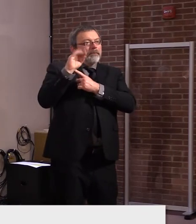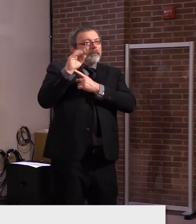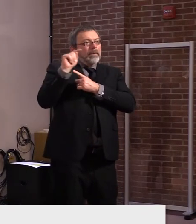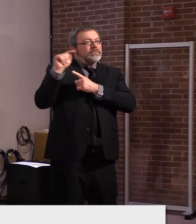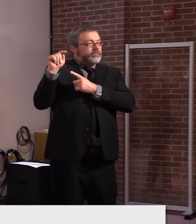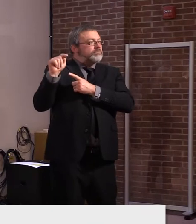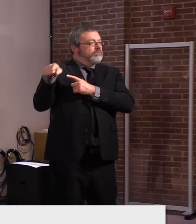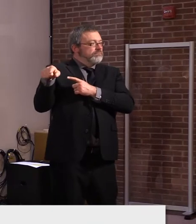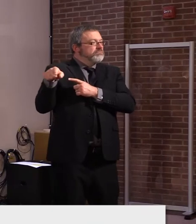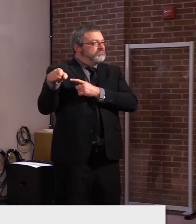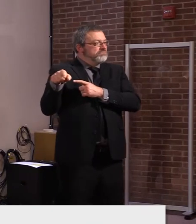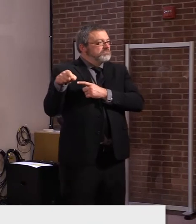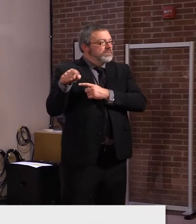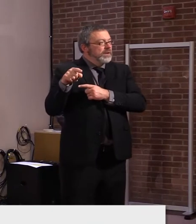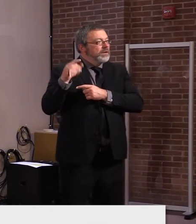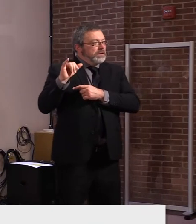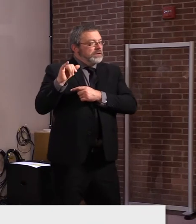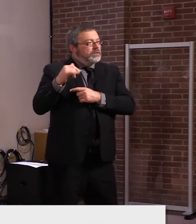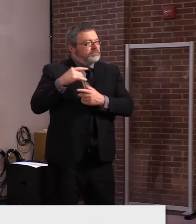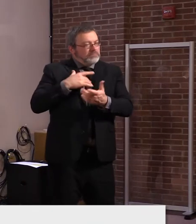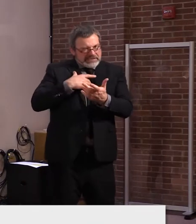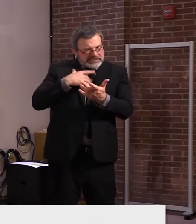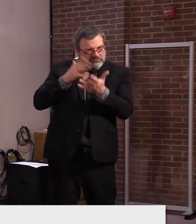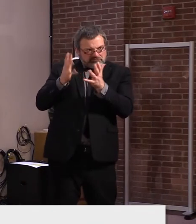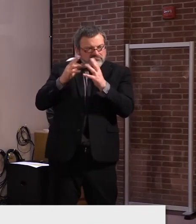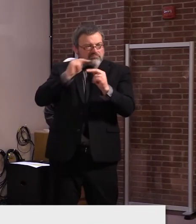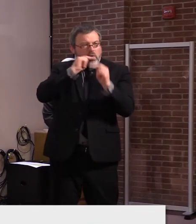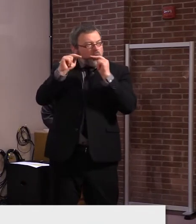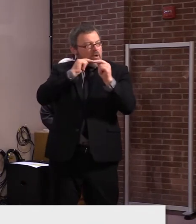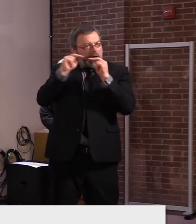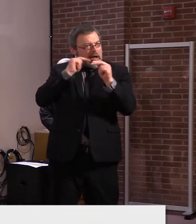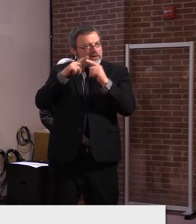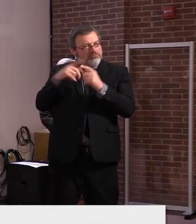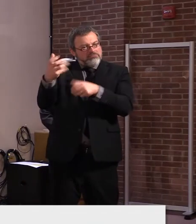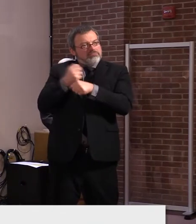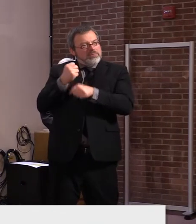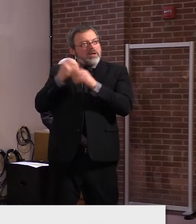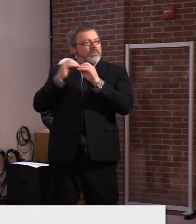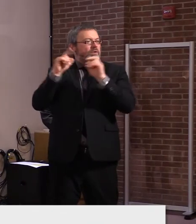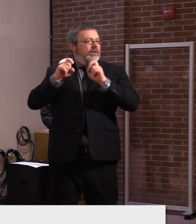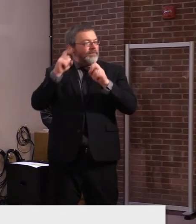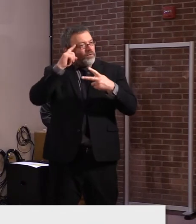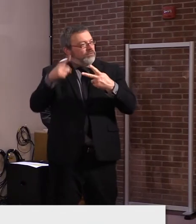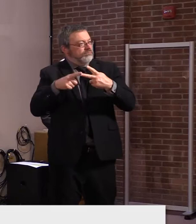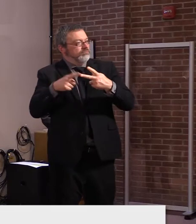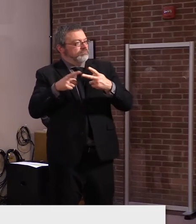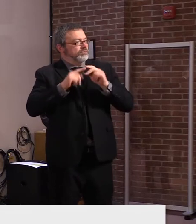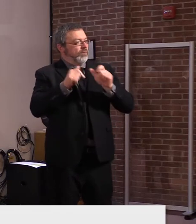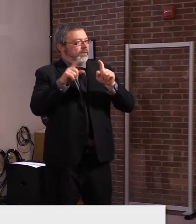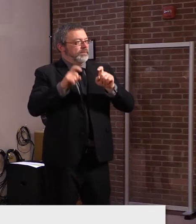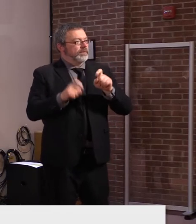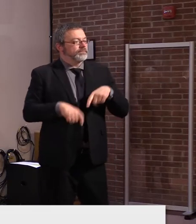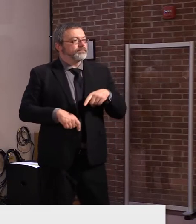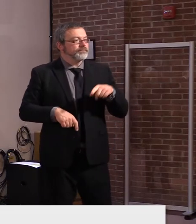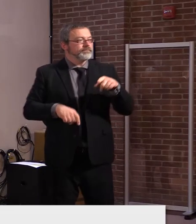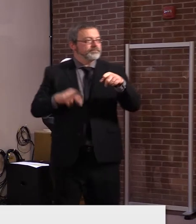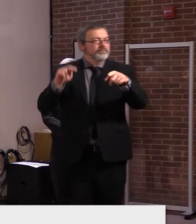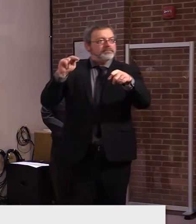So, again, we're in good shape right now. So when should that start in the schools? Or is it underway